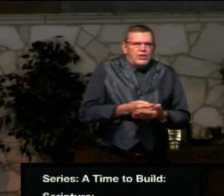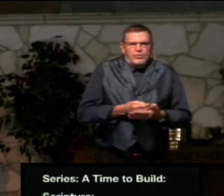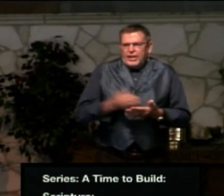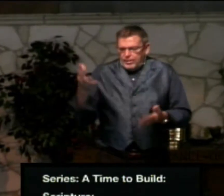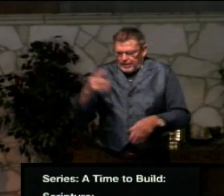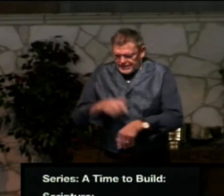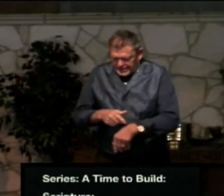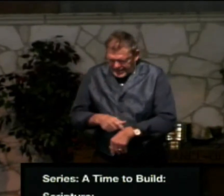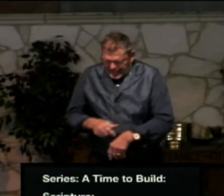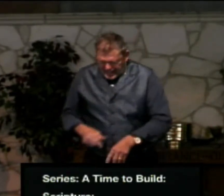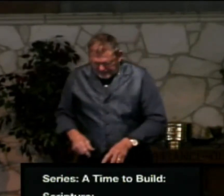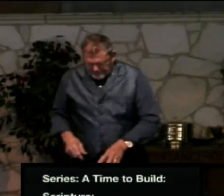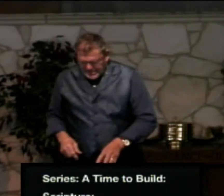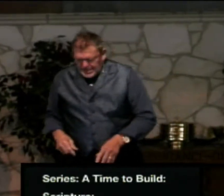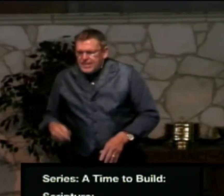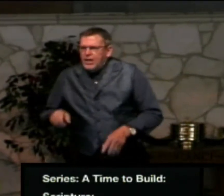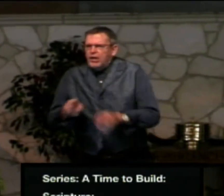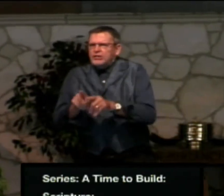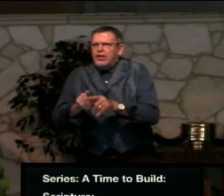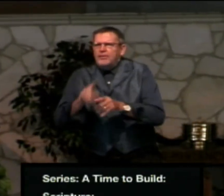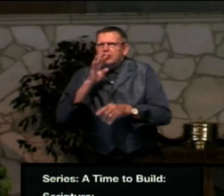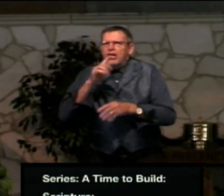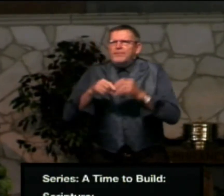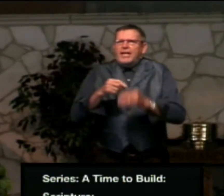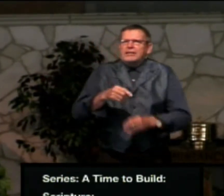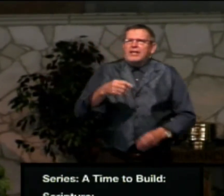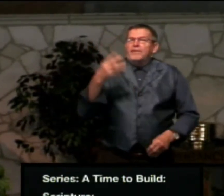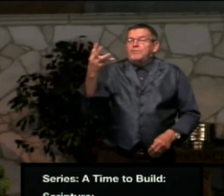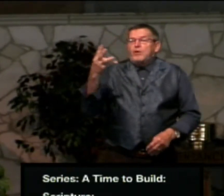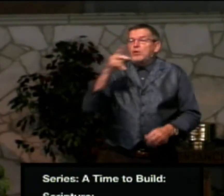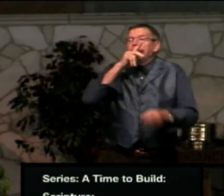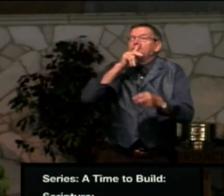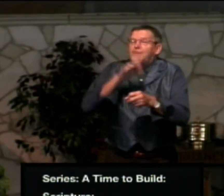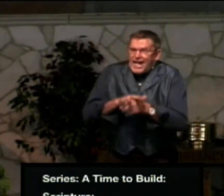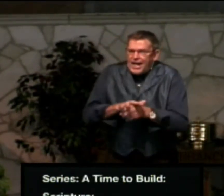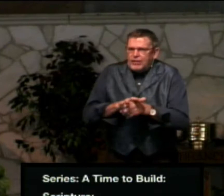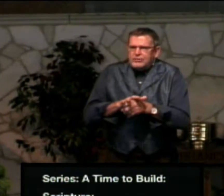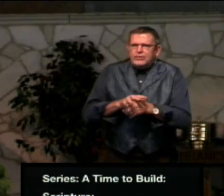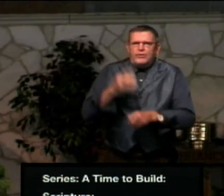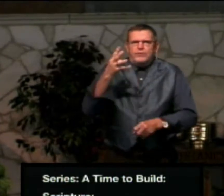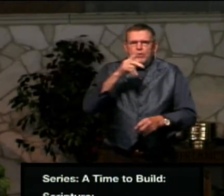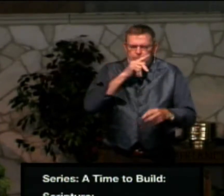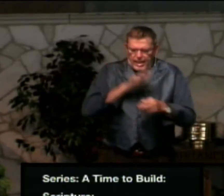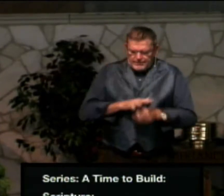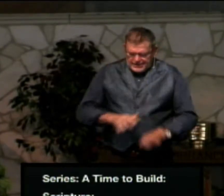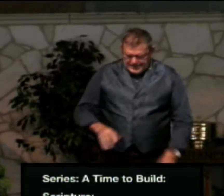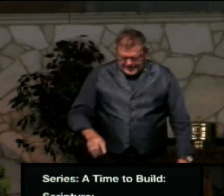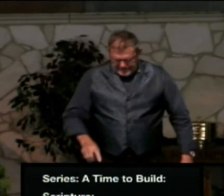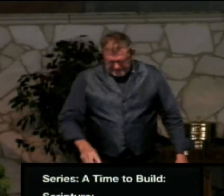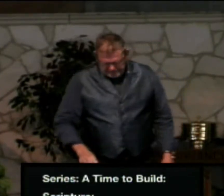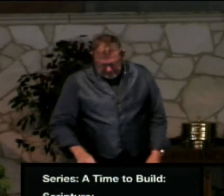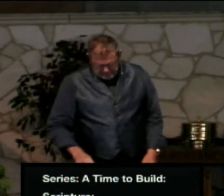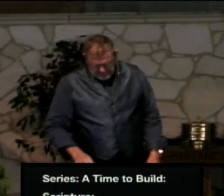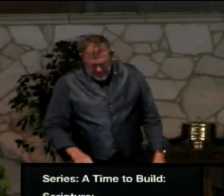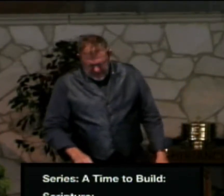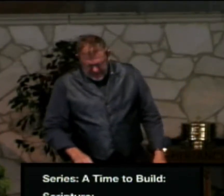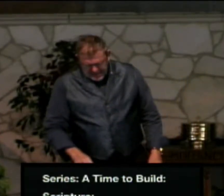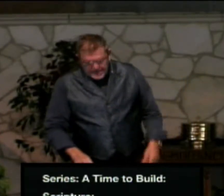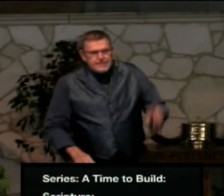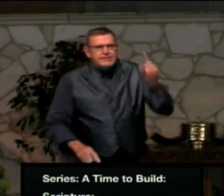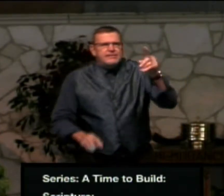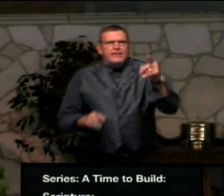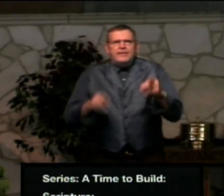that's really a waste of time. Also, I want to talk about four vows or four promises.